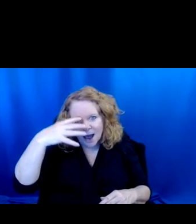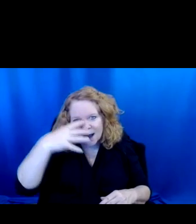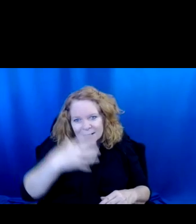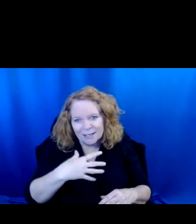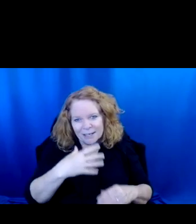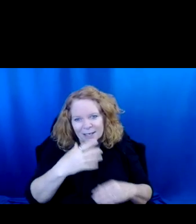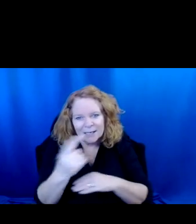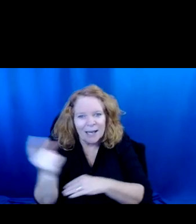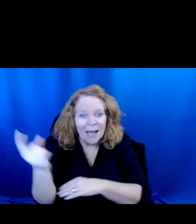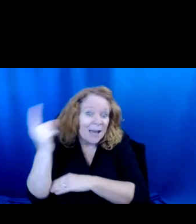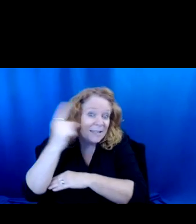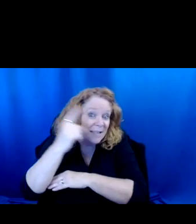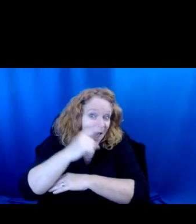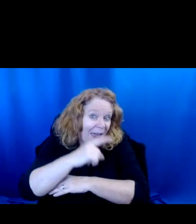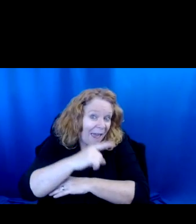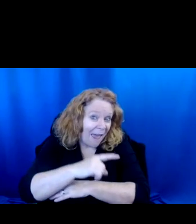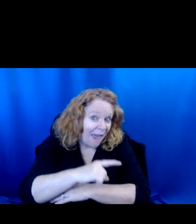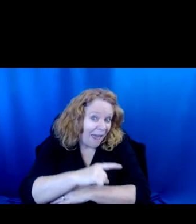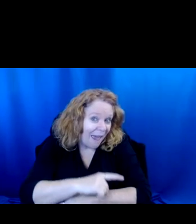sunny